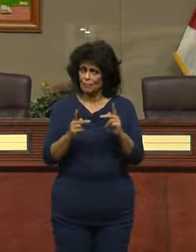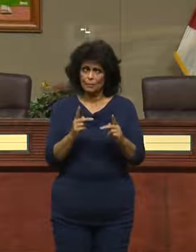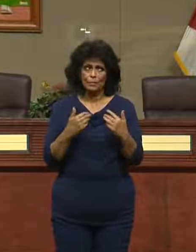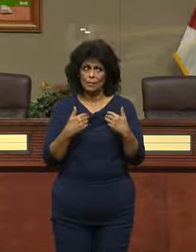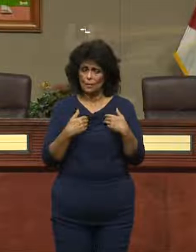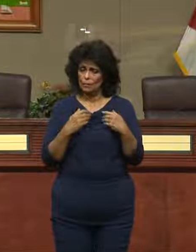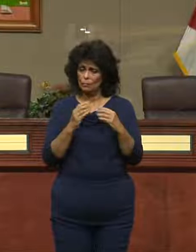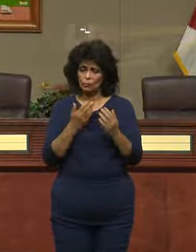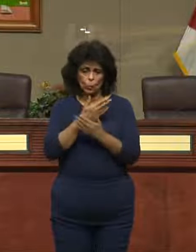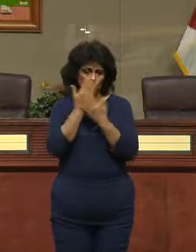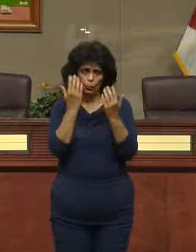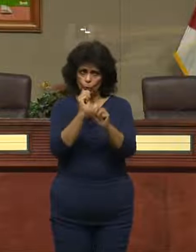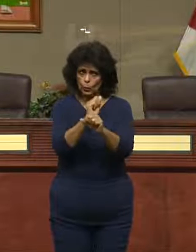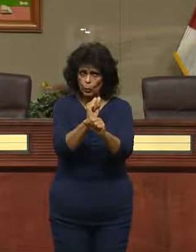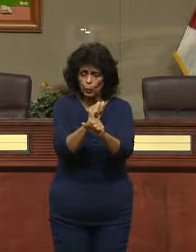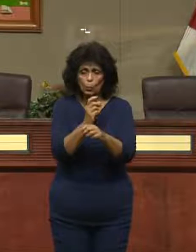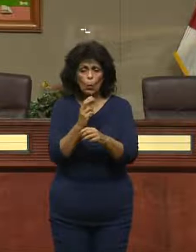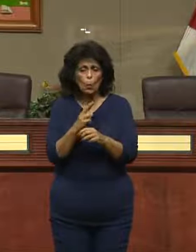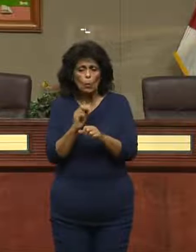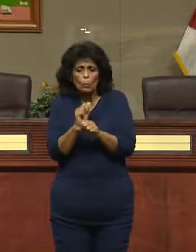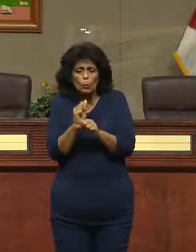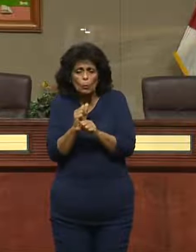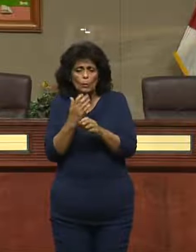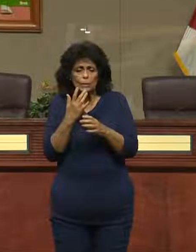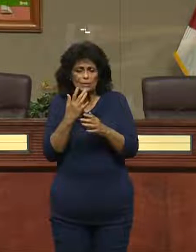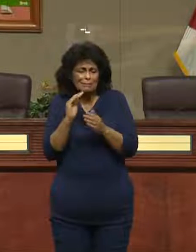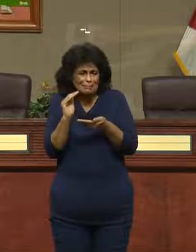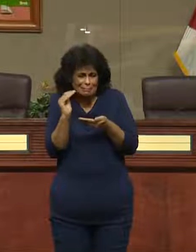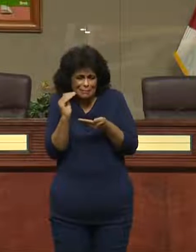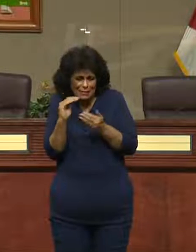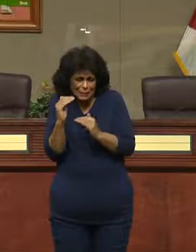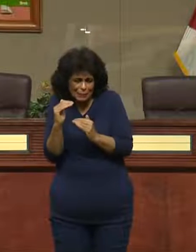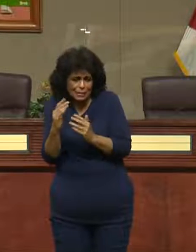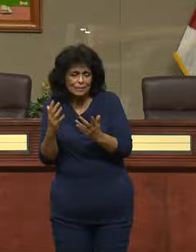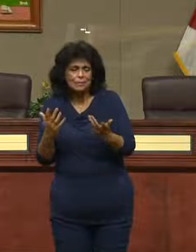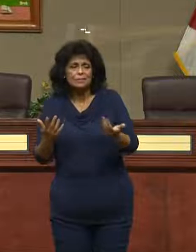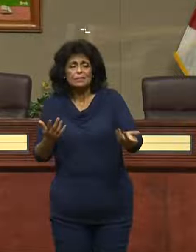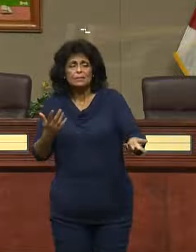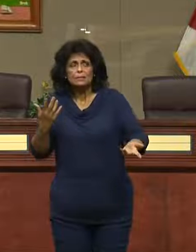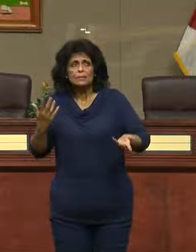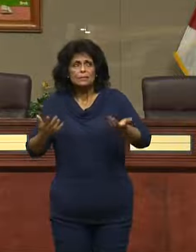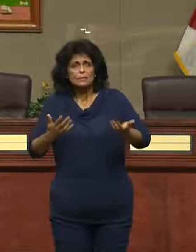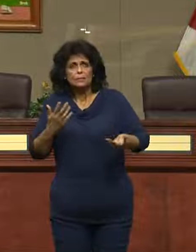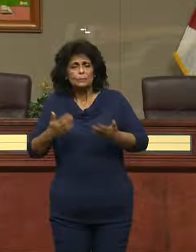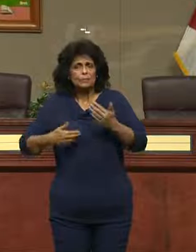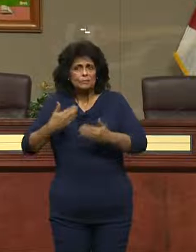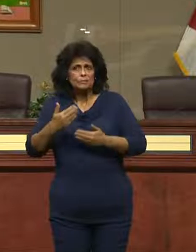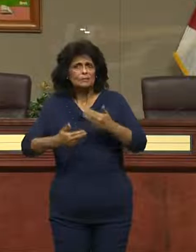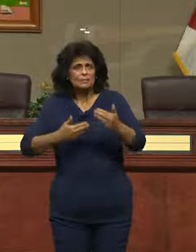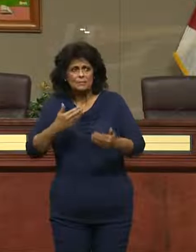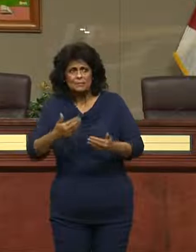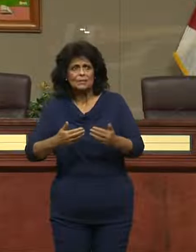or underemployed, and so over time, the